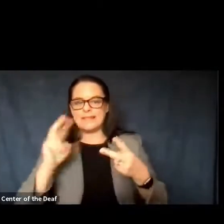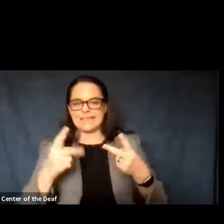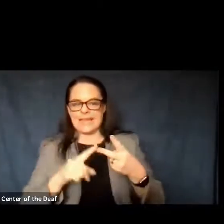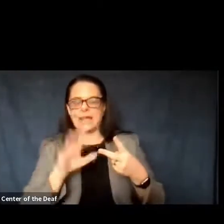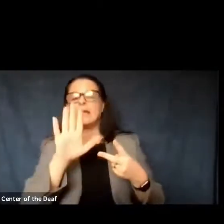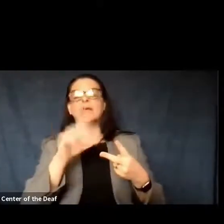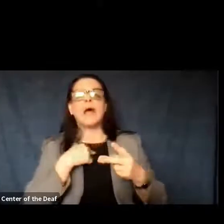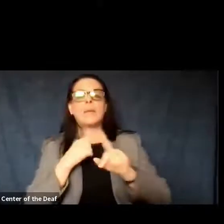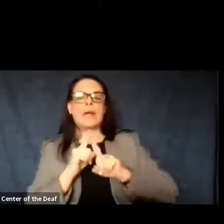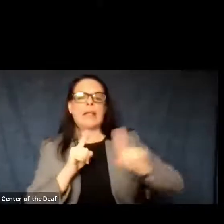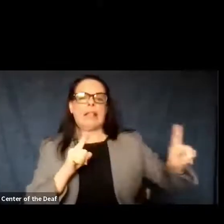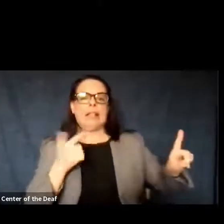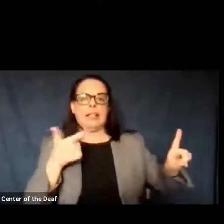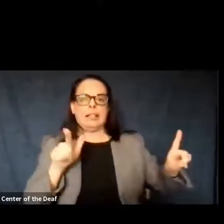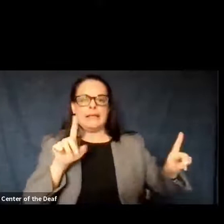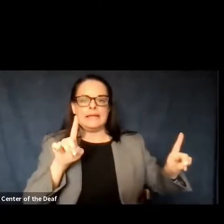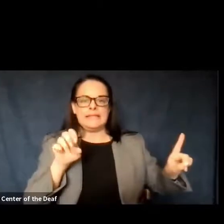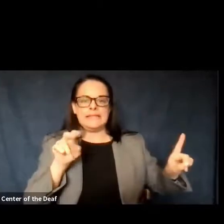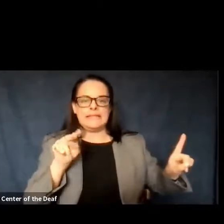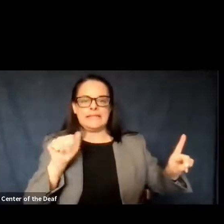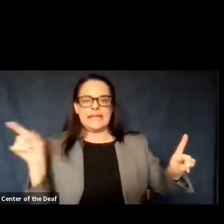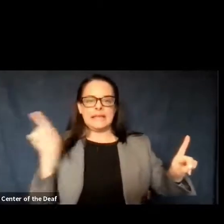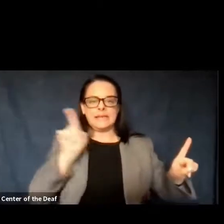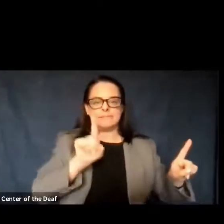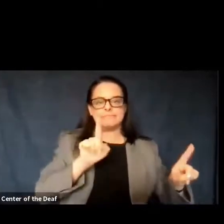off and let Dina answer that one.